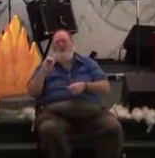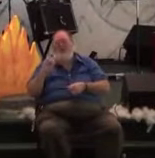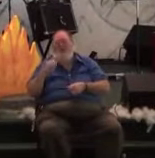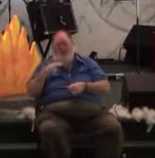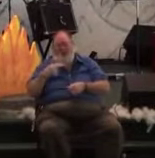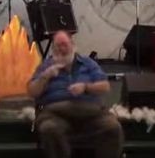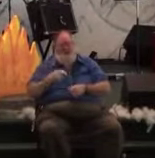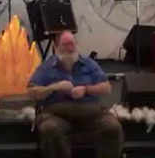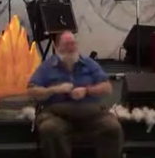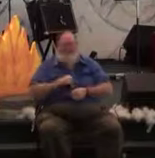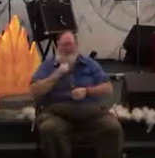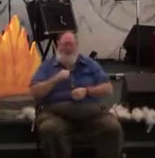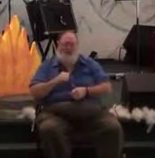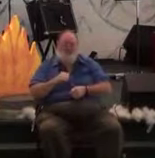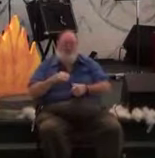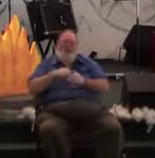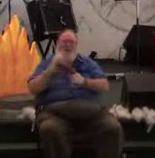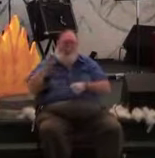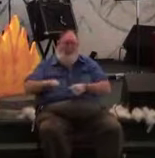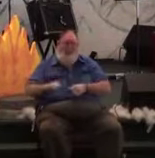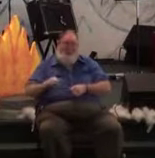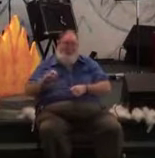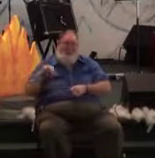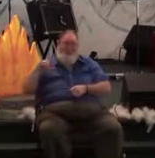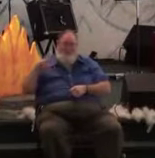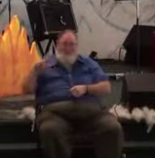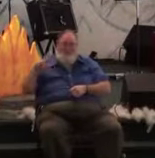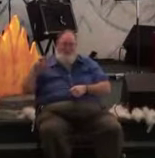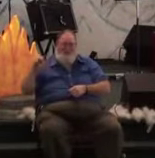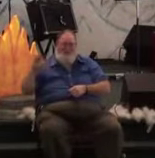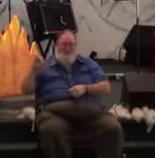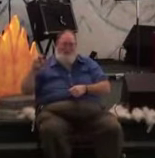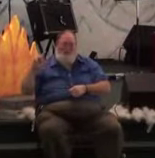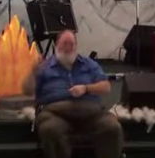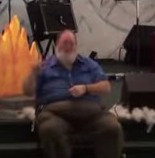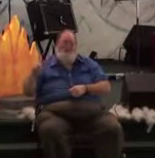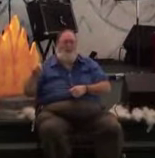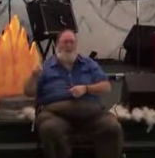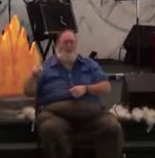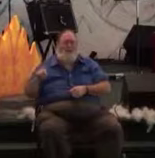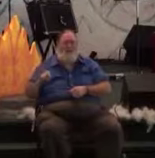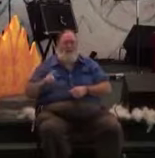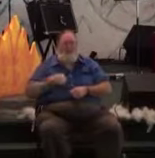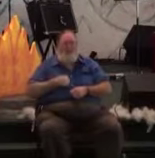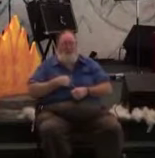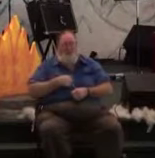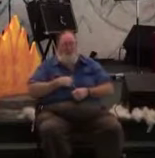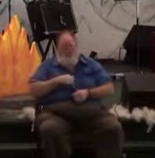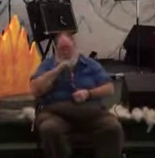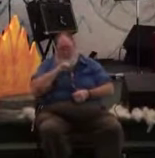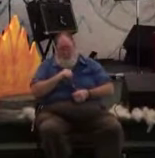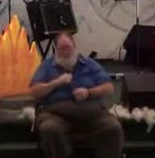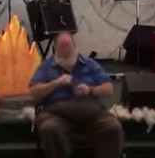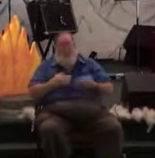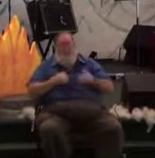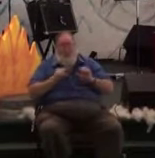sure you're going to do it right. But we'd love to just take a bunch of us and go up there and support that. It's going to be a really good